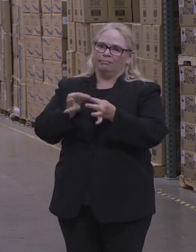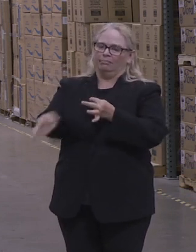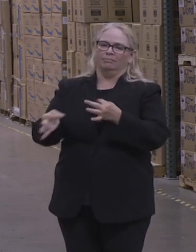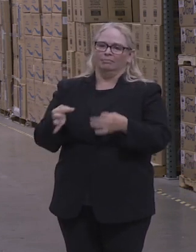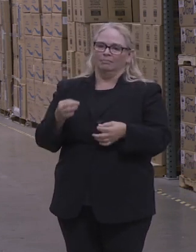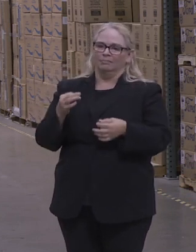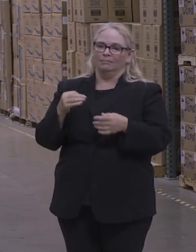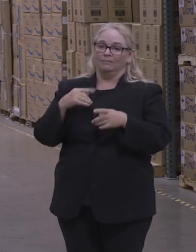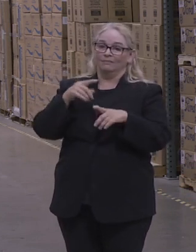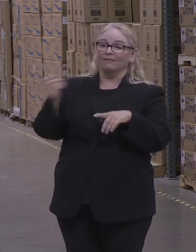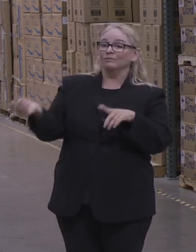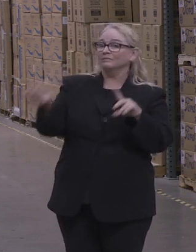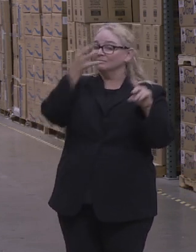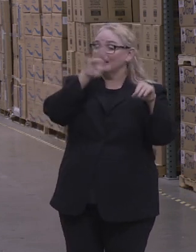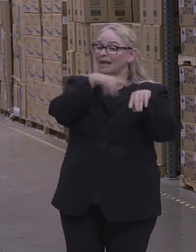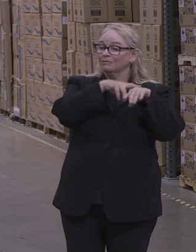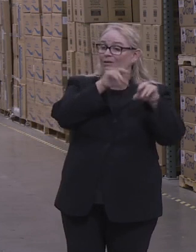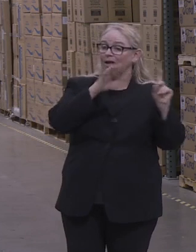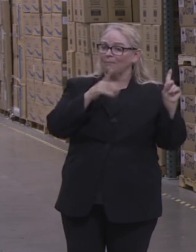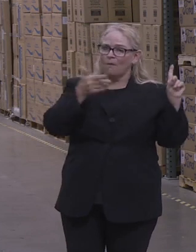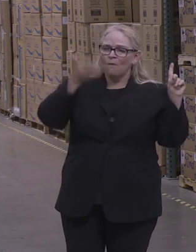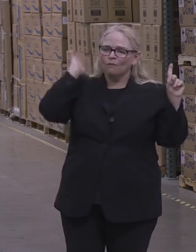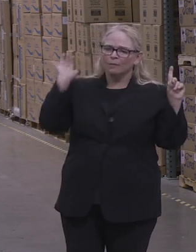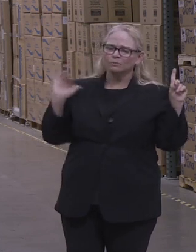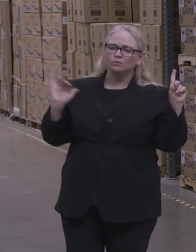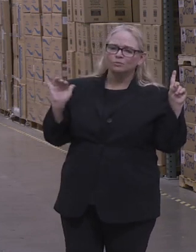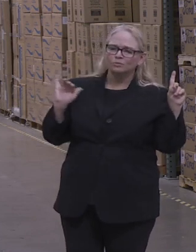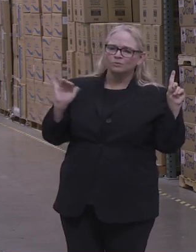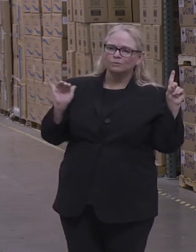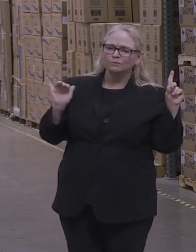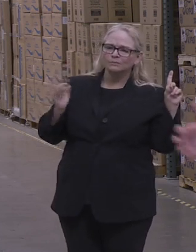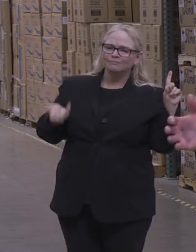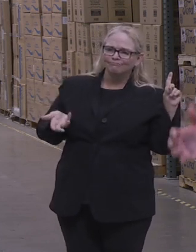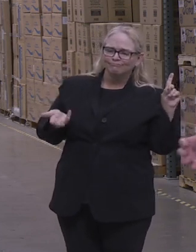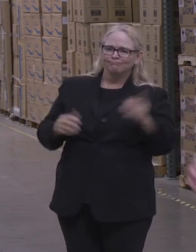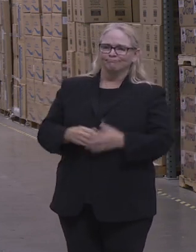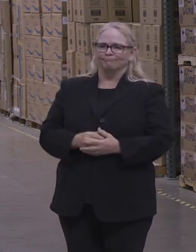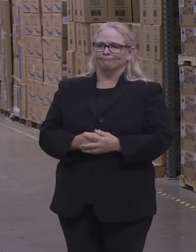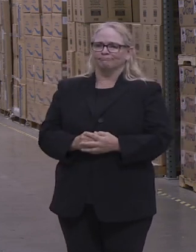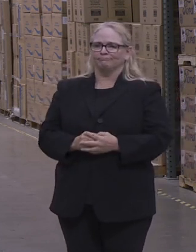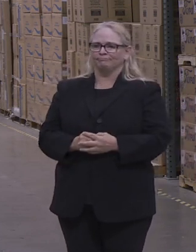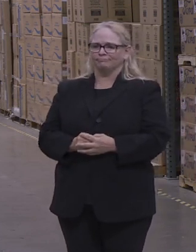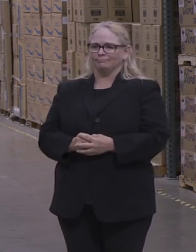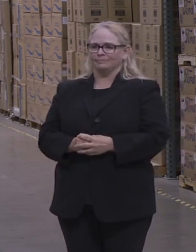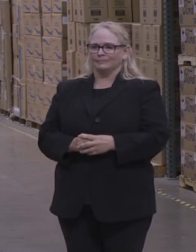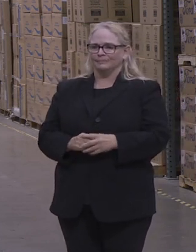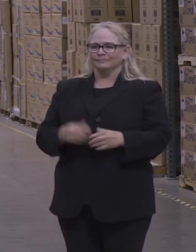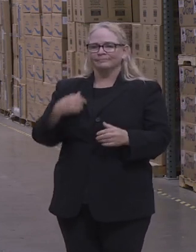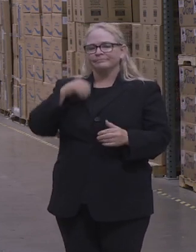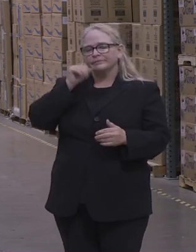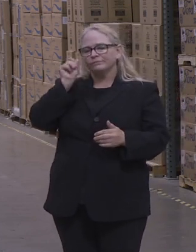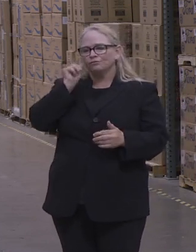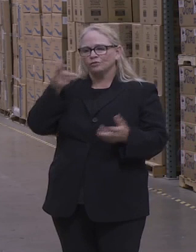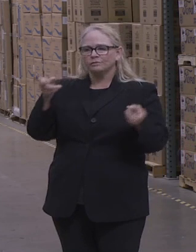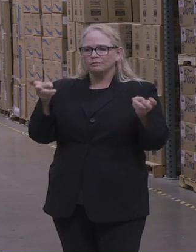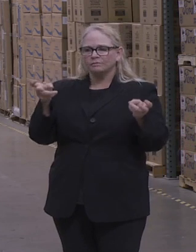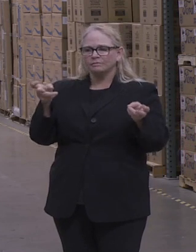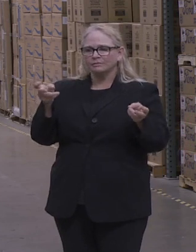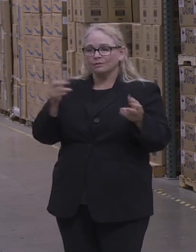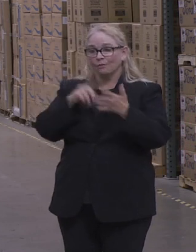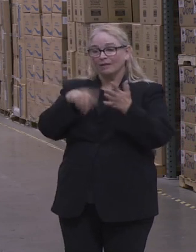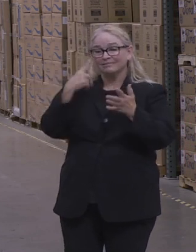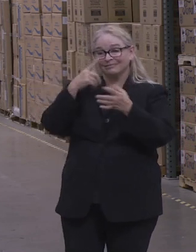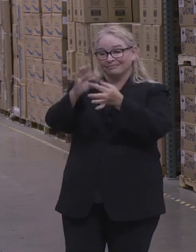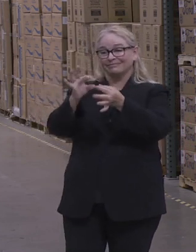absence of a national testing strategy. That said, that's not a surprising statement, and that's certainly not a surprising